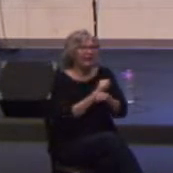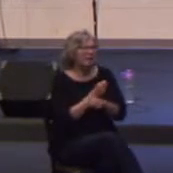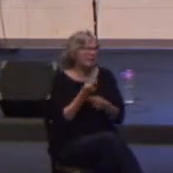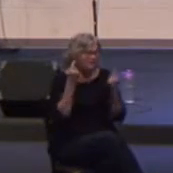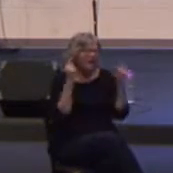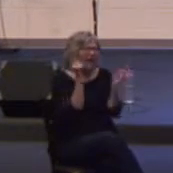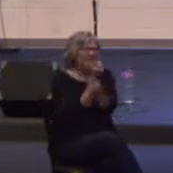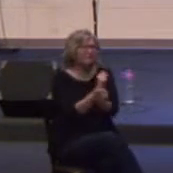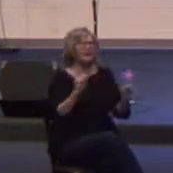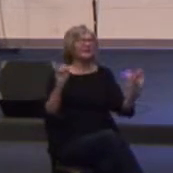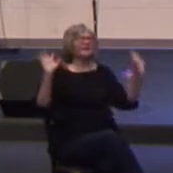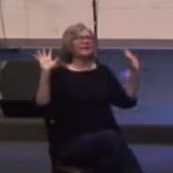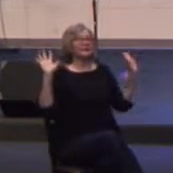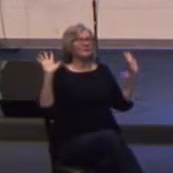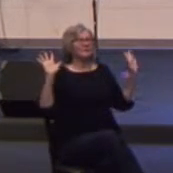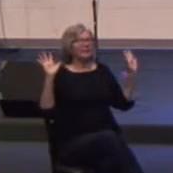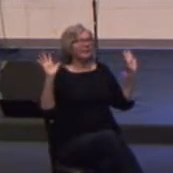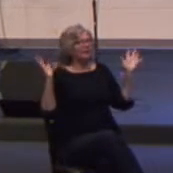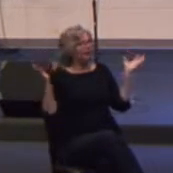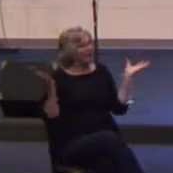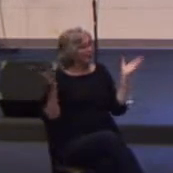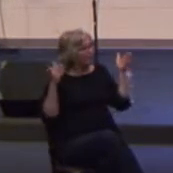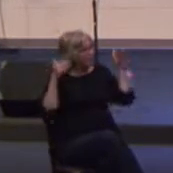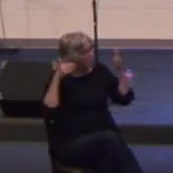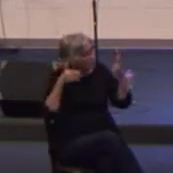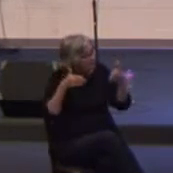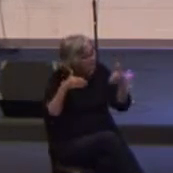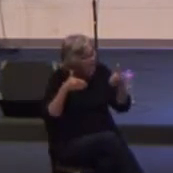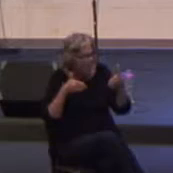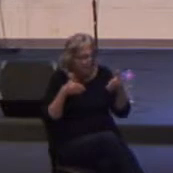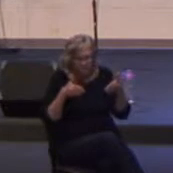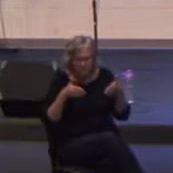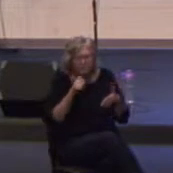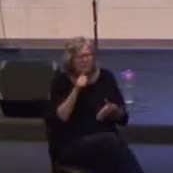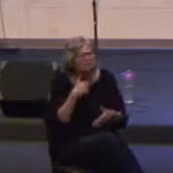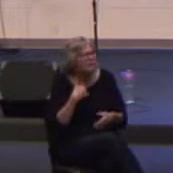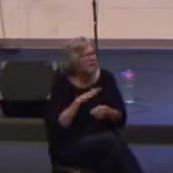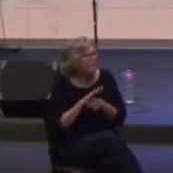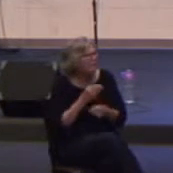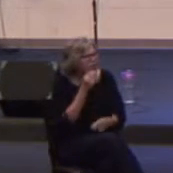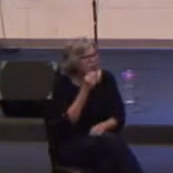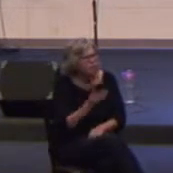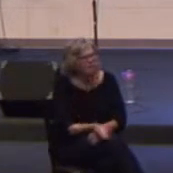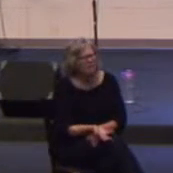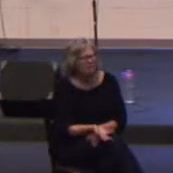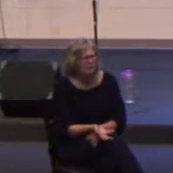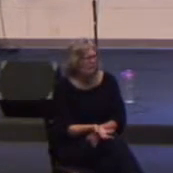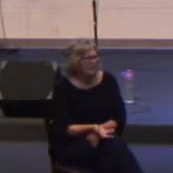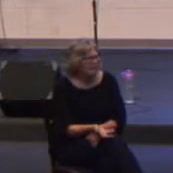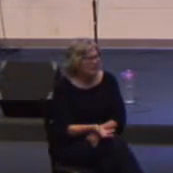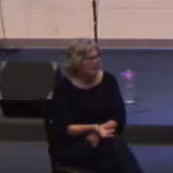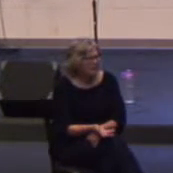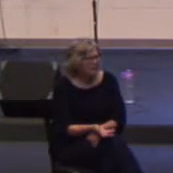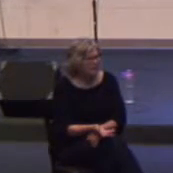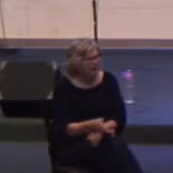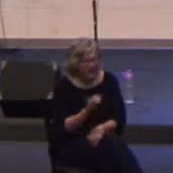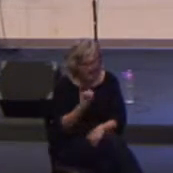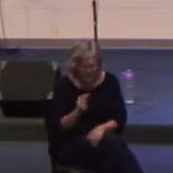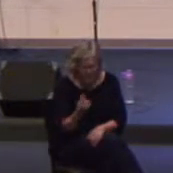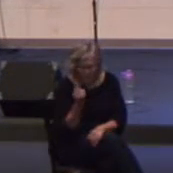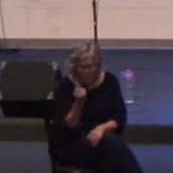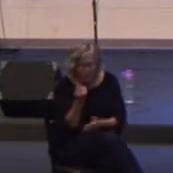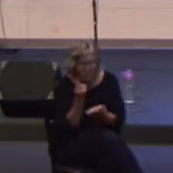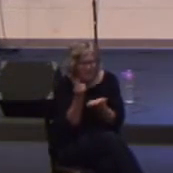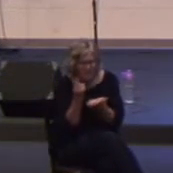freedom. And what do they look at? They focus in oh, we don't have enough food. And they take that one